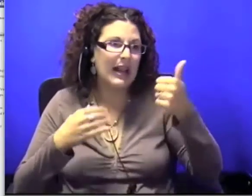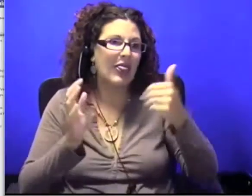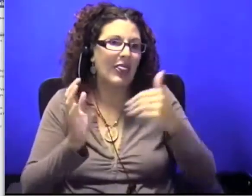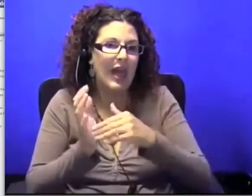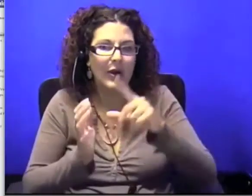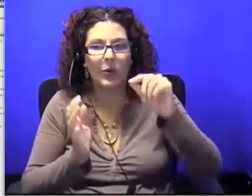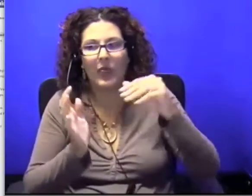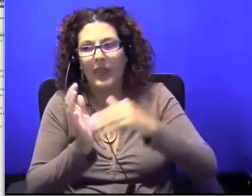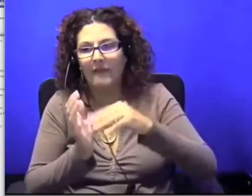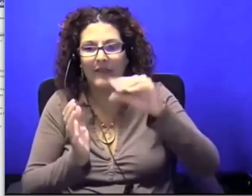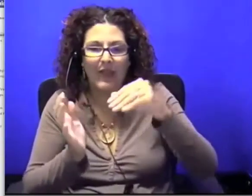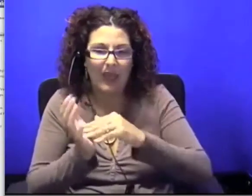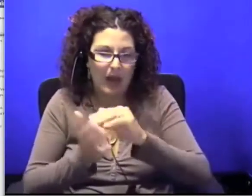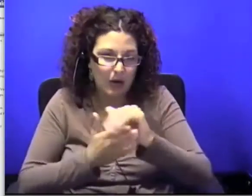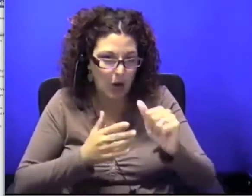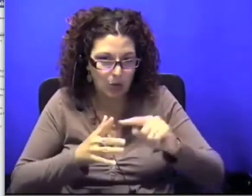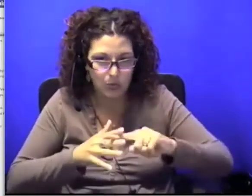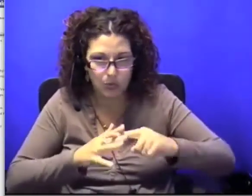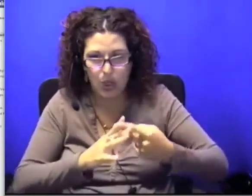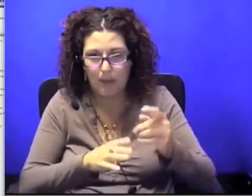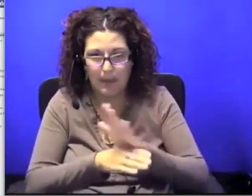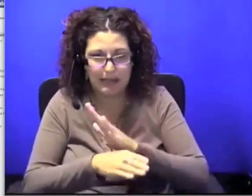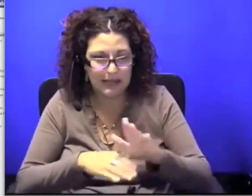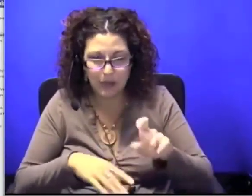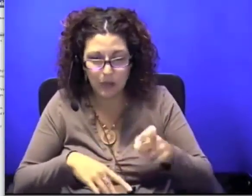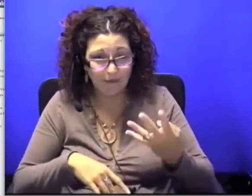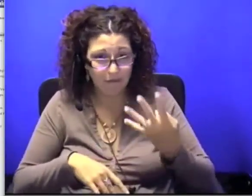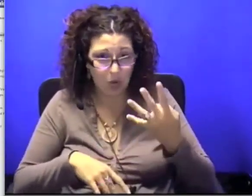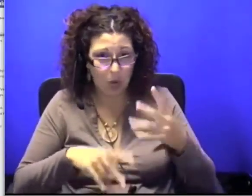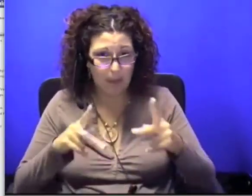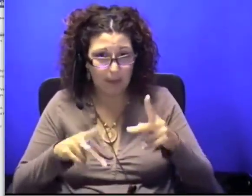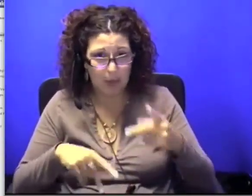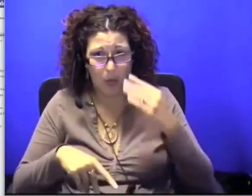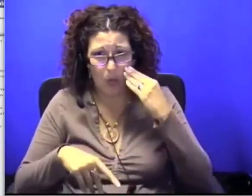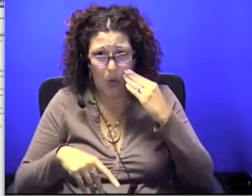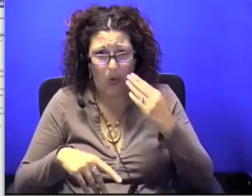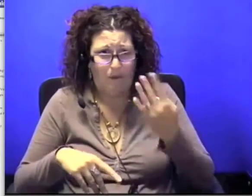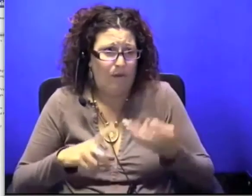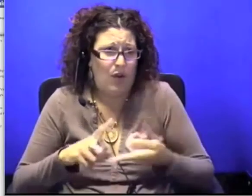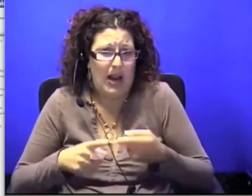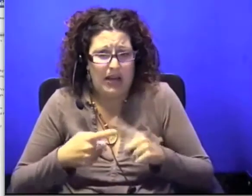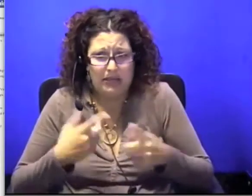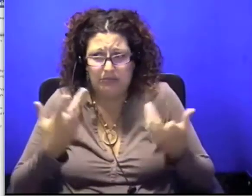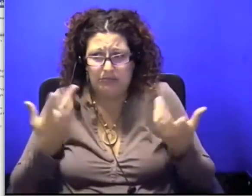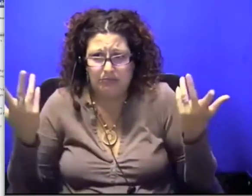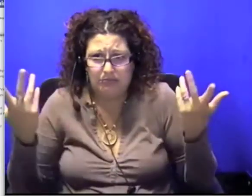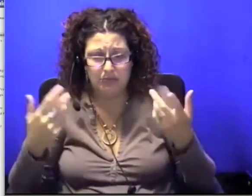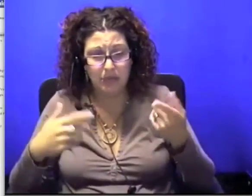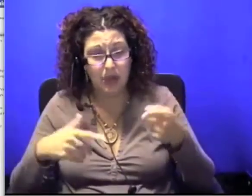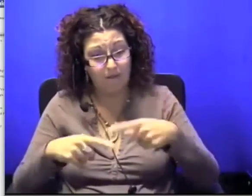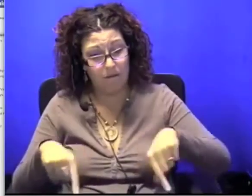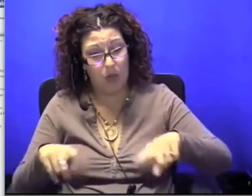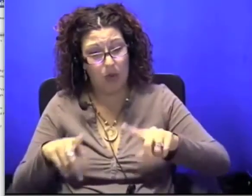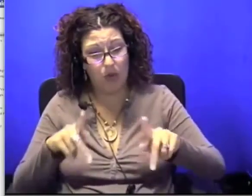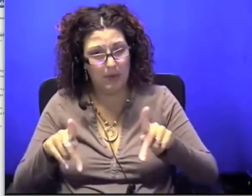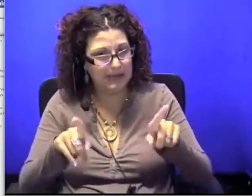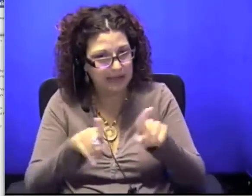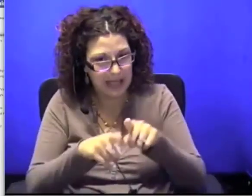don't have to have $10,000 or $20,000 or $50,000 to launch your business. You need 4 people you know. And then, but for those people, it's the